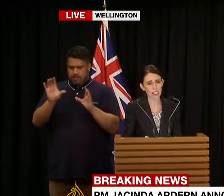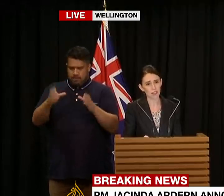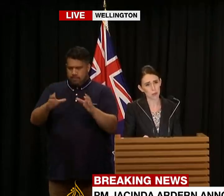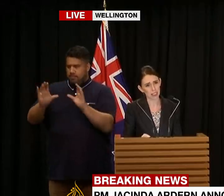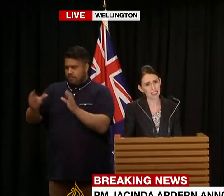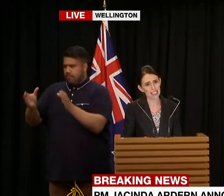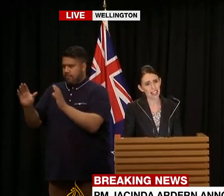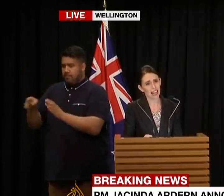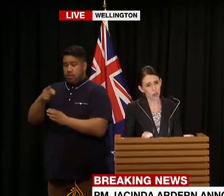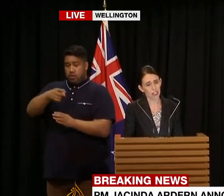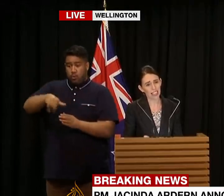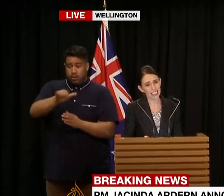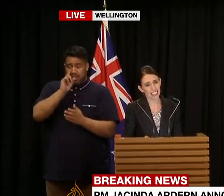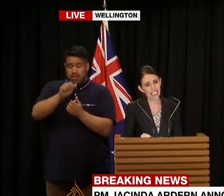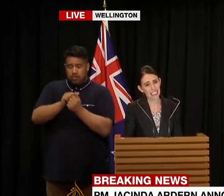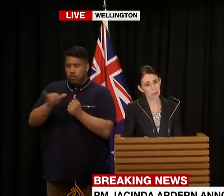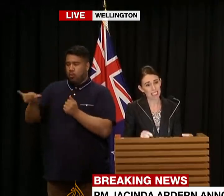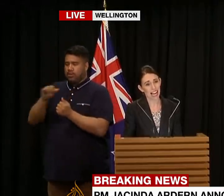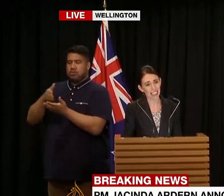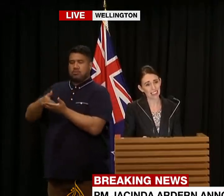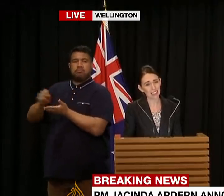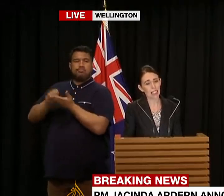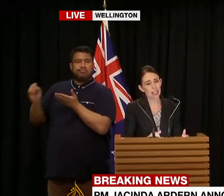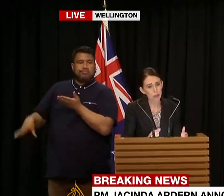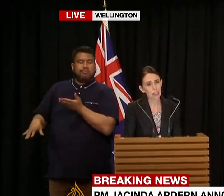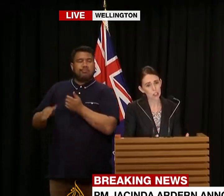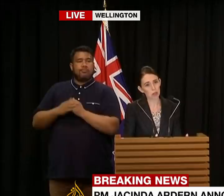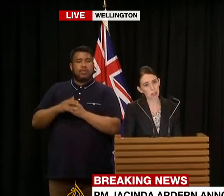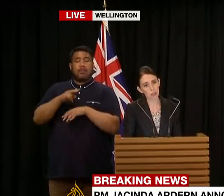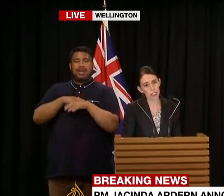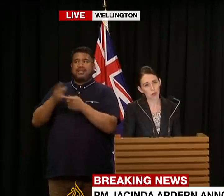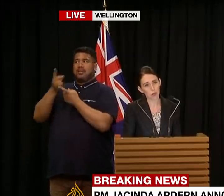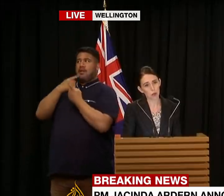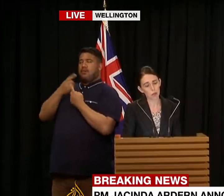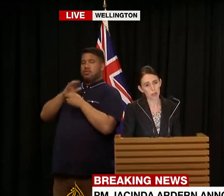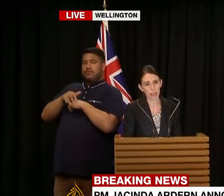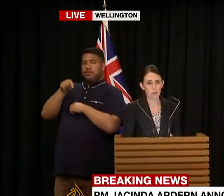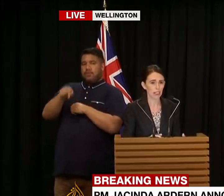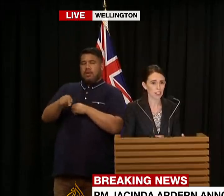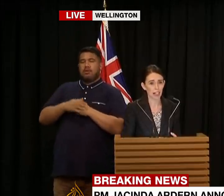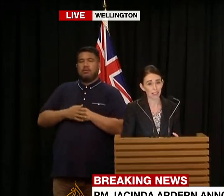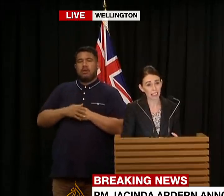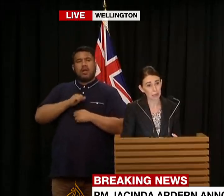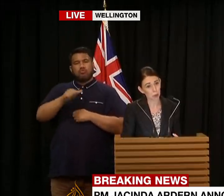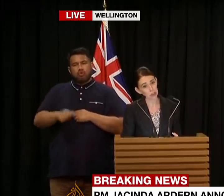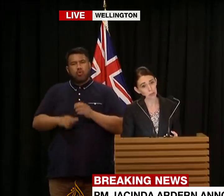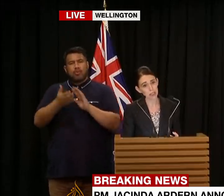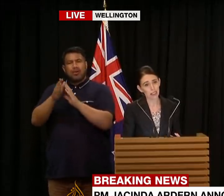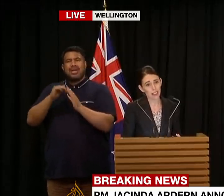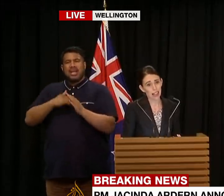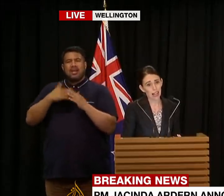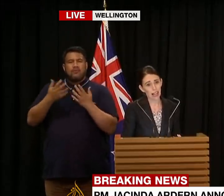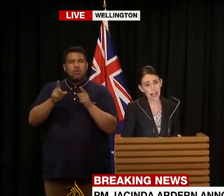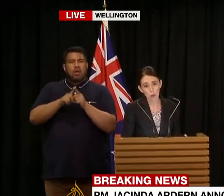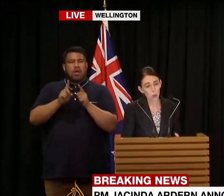on the advice of the police are not the guns that are needed to be targeted. There is legitimate use in our rural community, things like killing